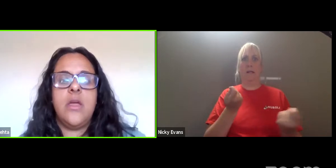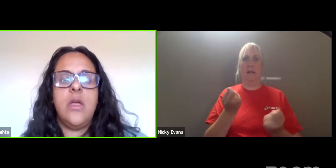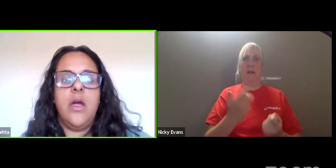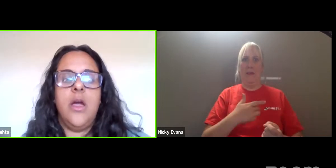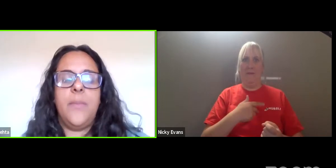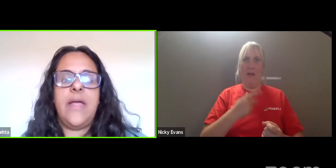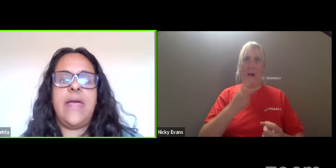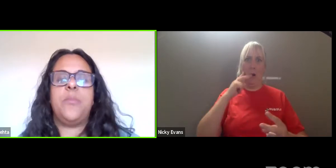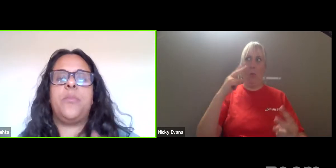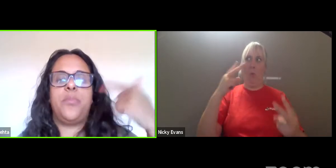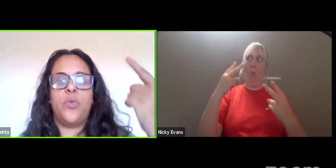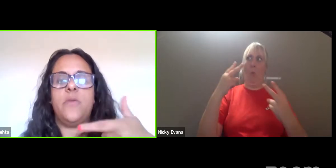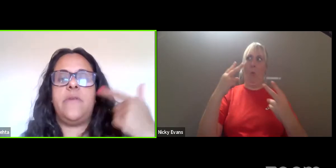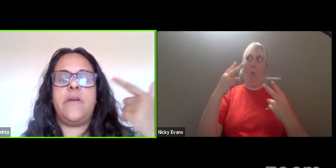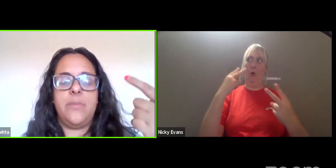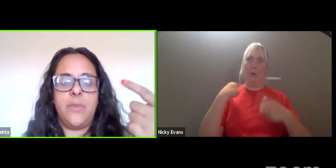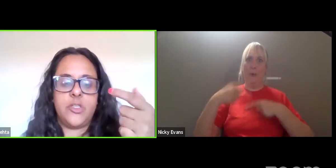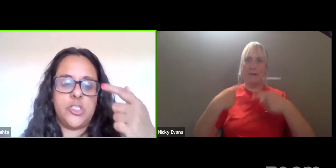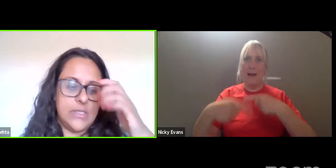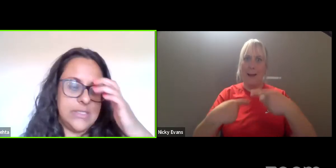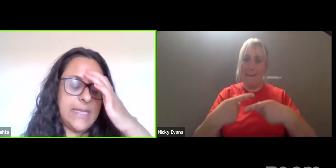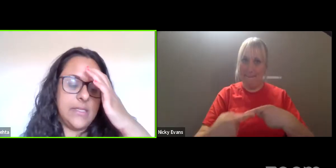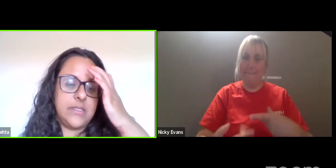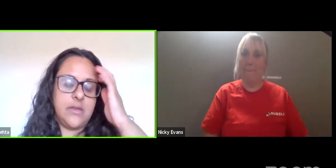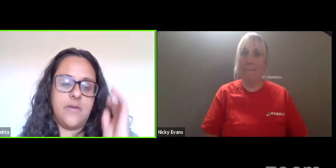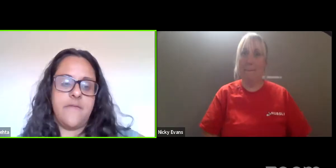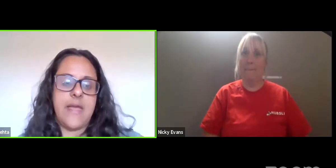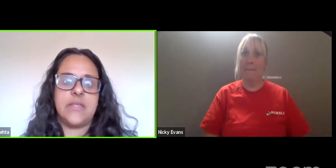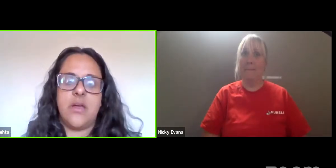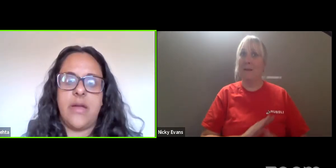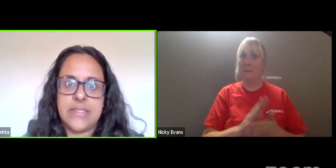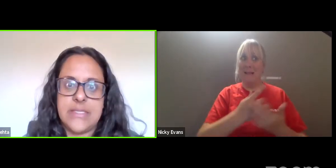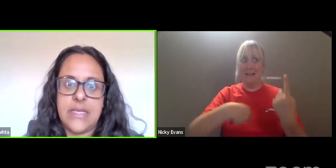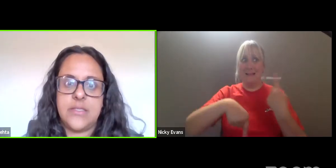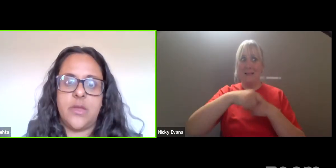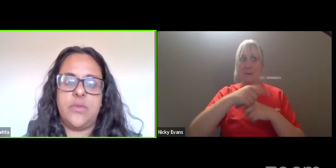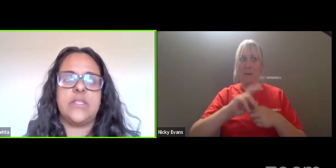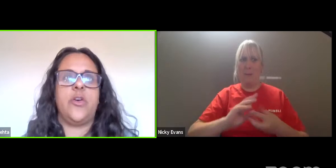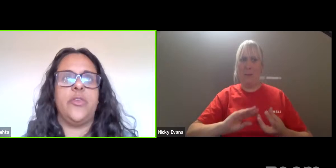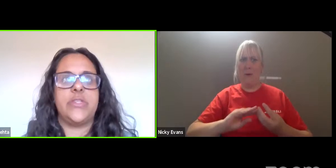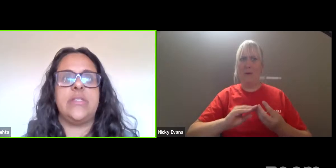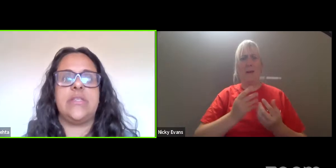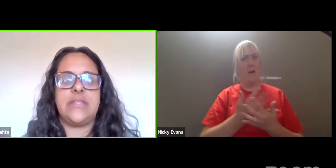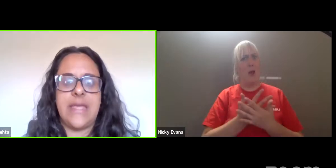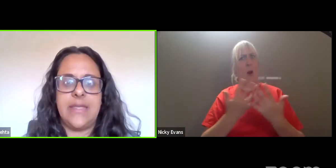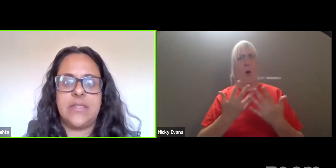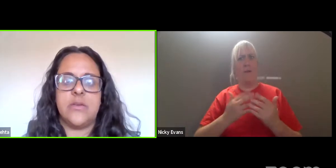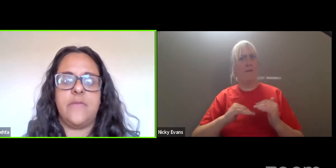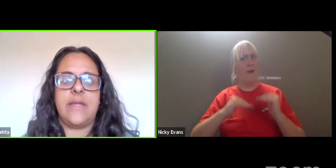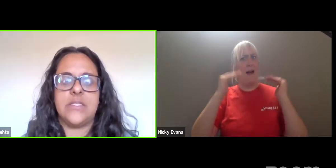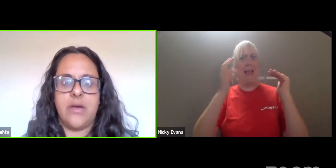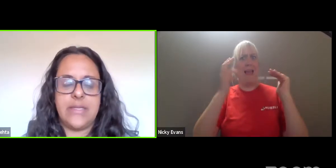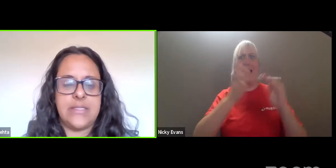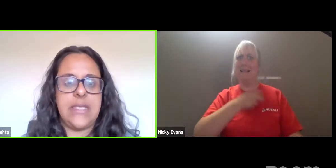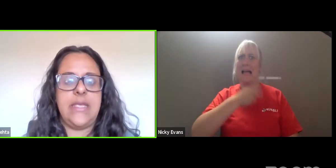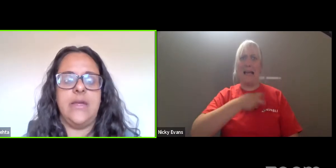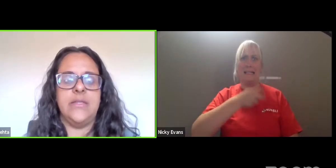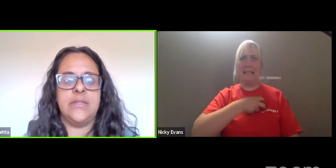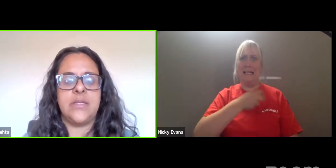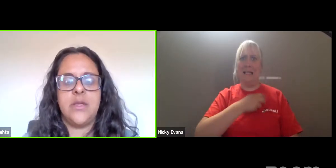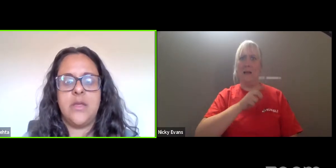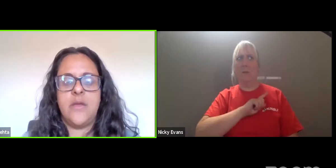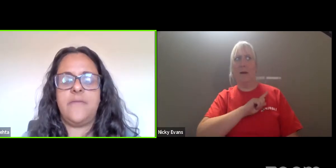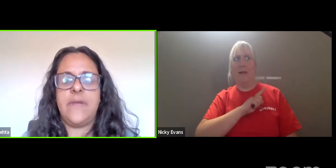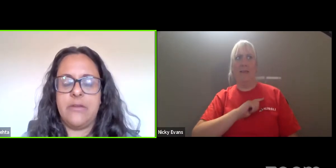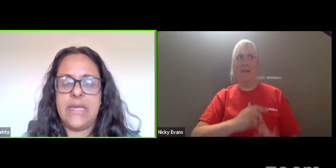watching, and that brought very much a sense of anxiety. So this constant state of anxiety